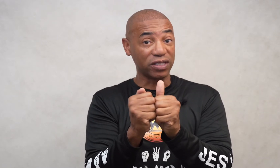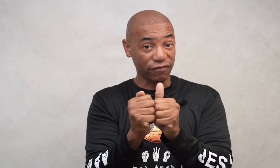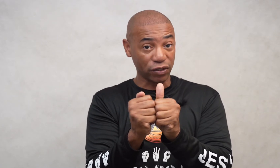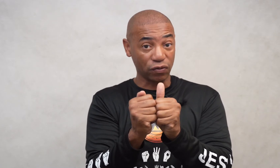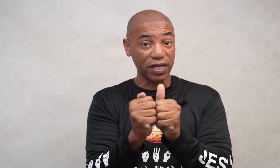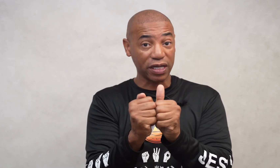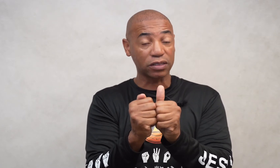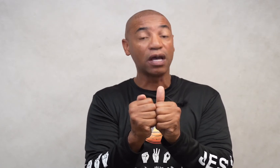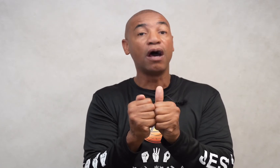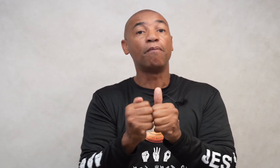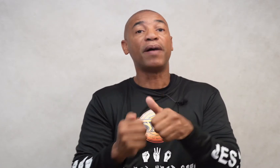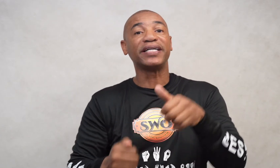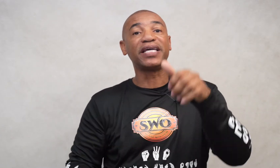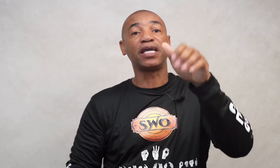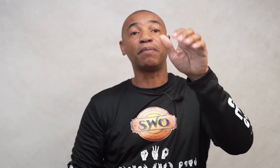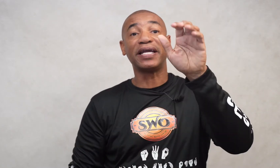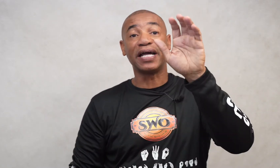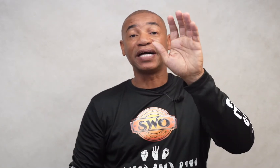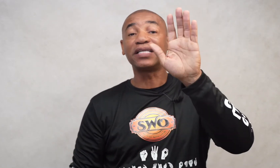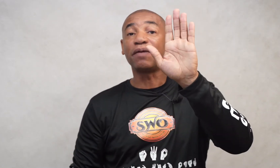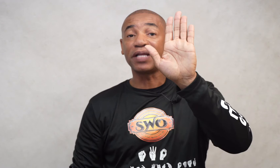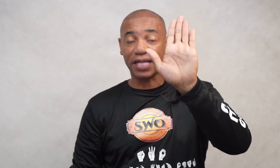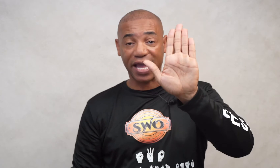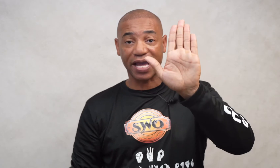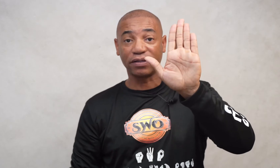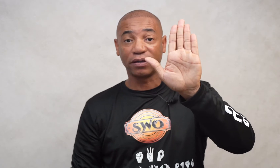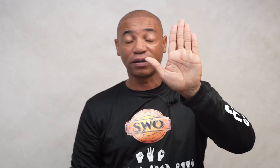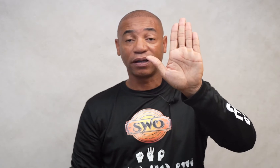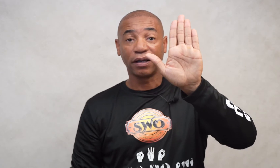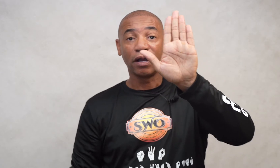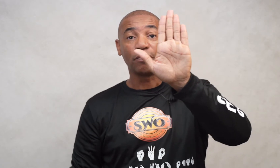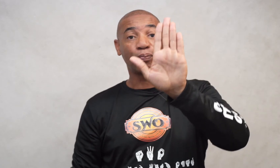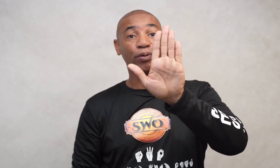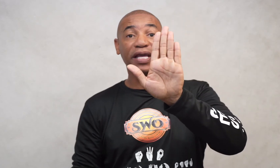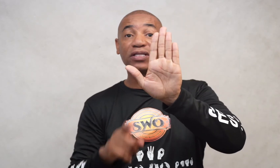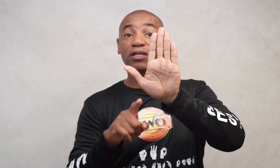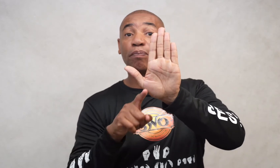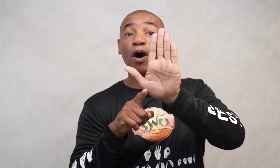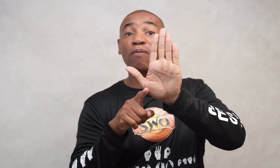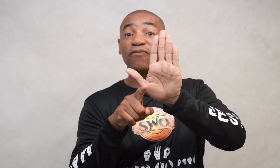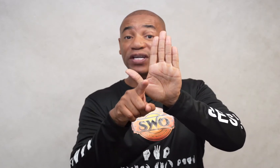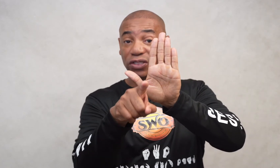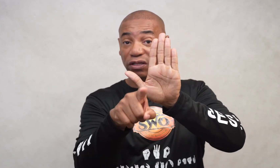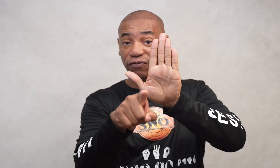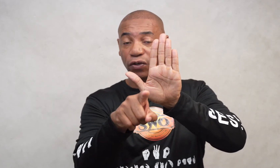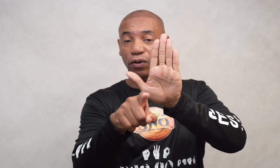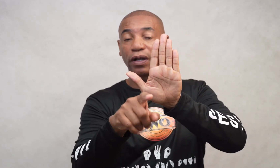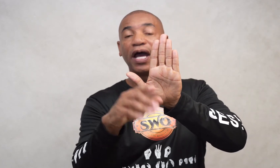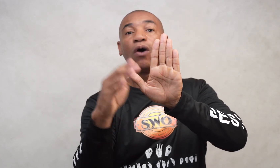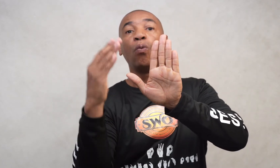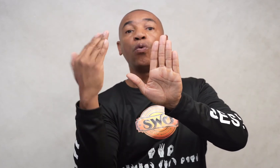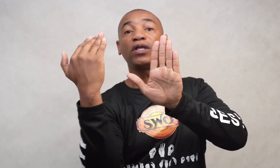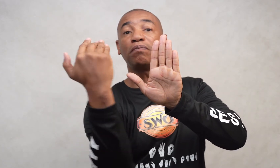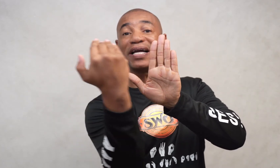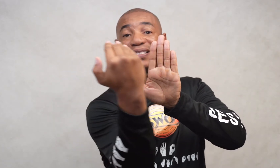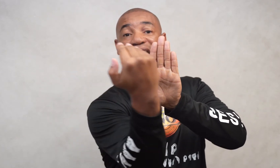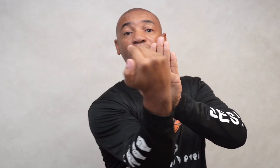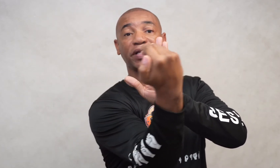different ingredients by taking my non-dominant hand, place the palm facing the viewer. With my dominant